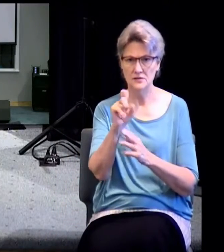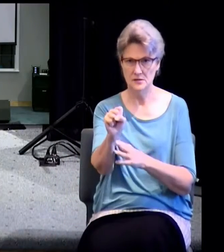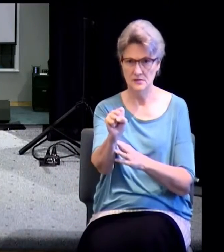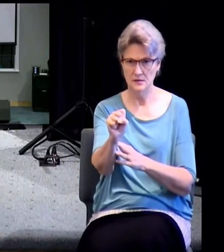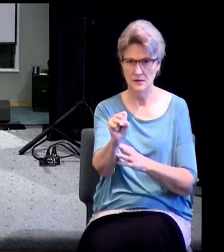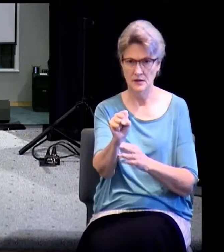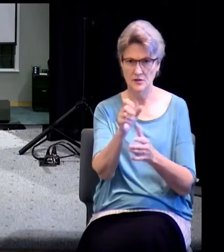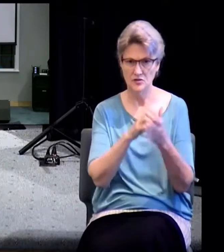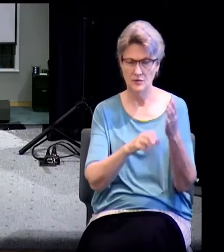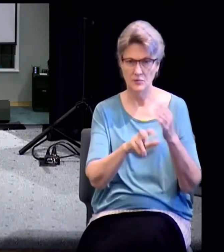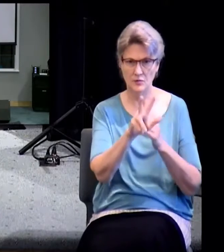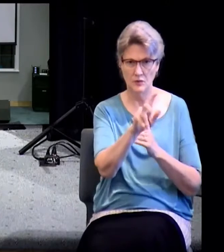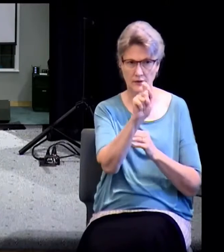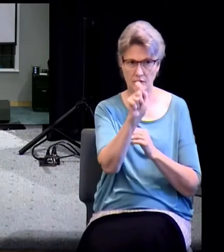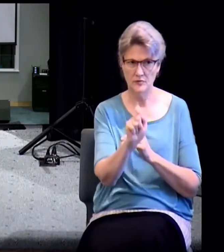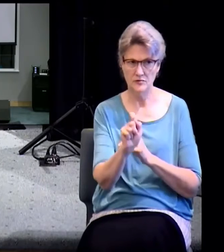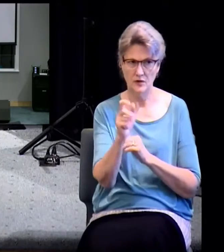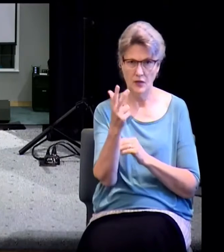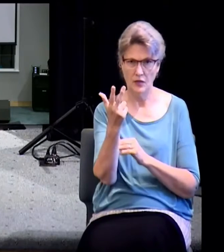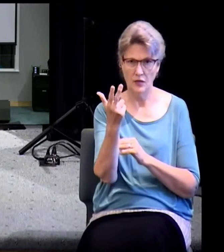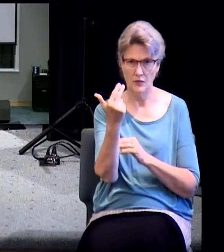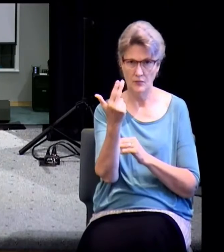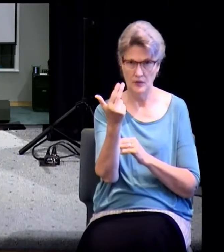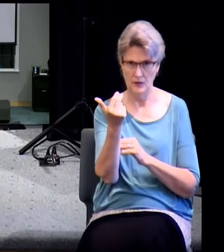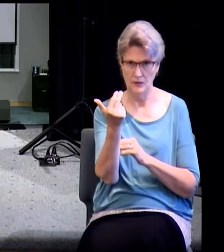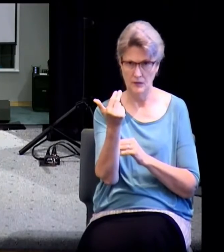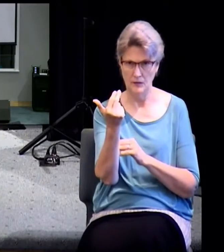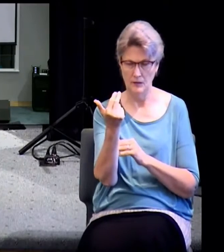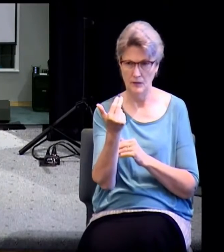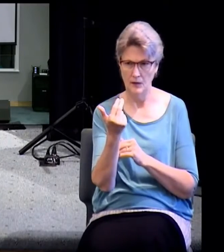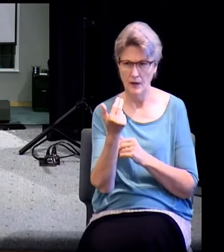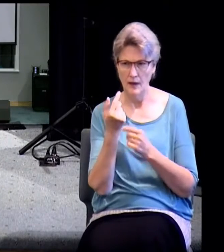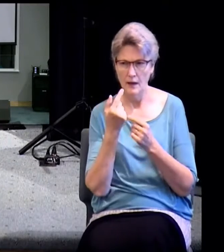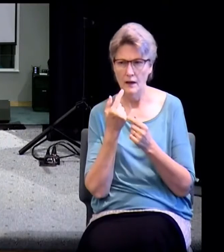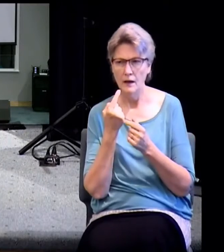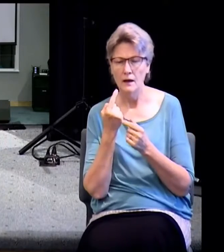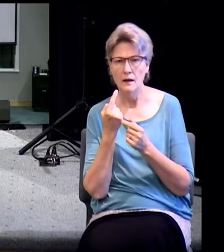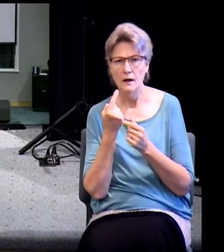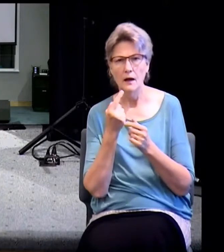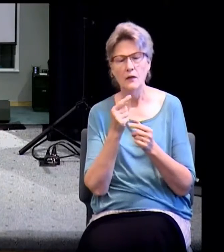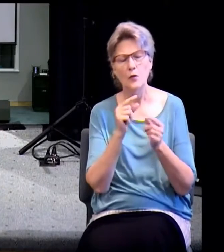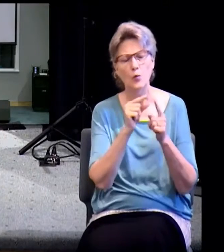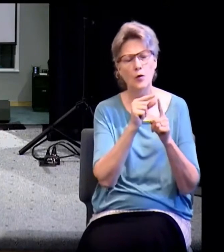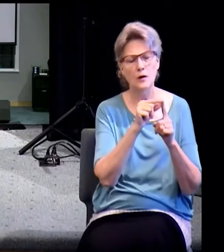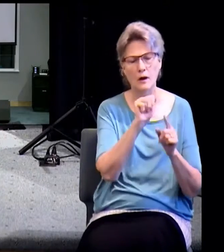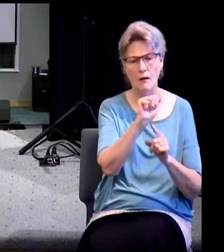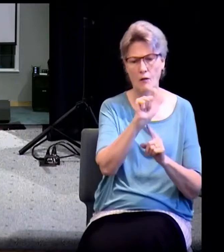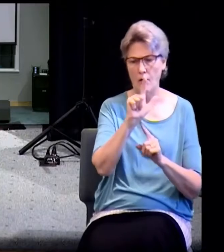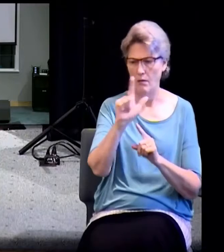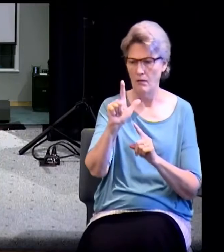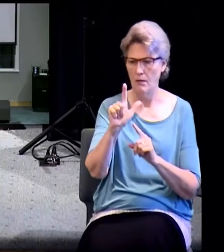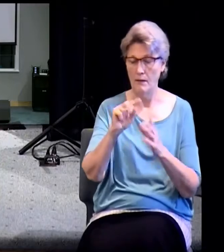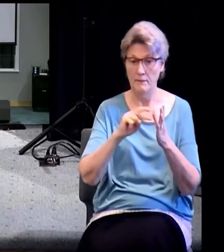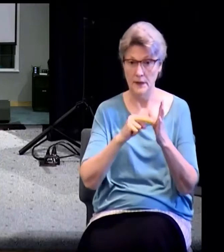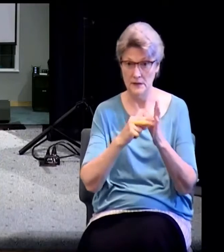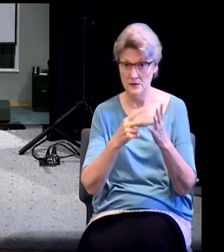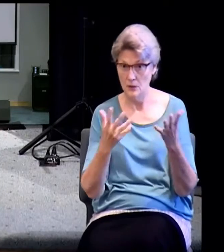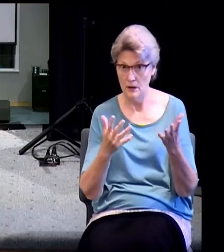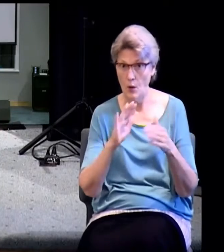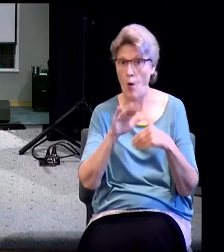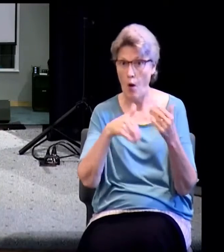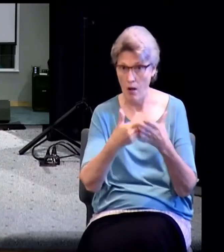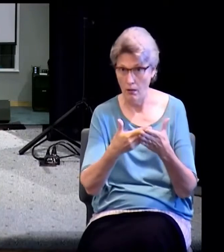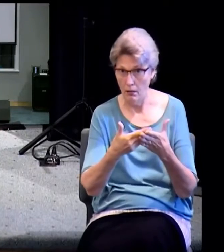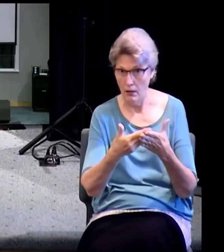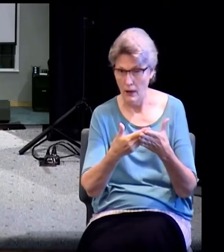Now think about your problem. Think about your conflict. Think about your pain. Think about your circumstance. And now I want you to